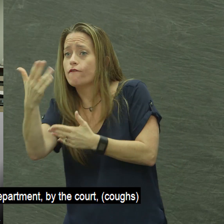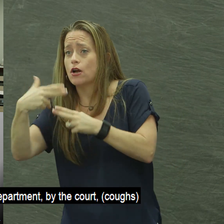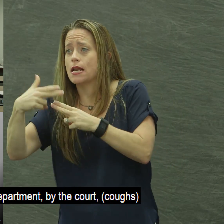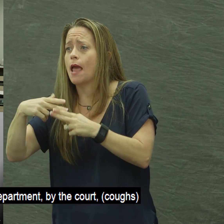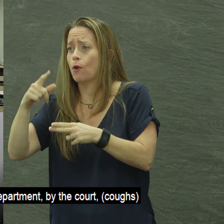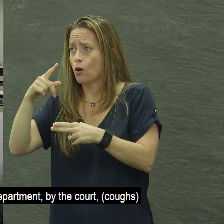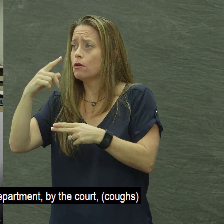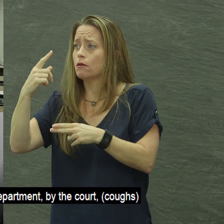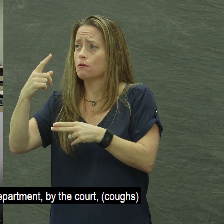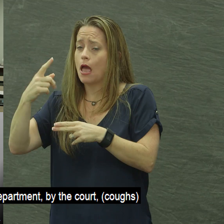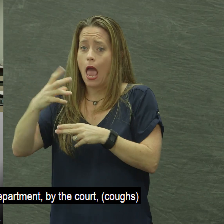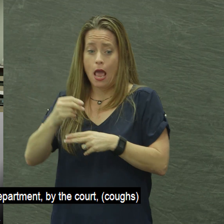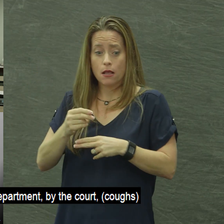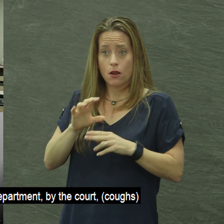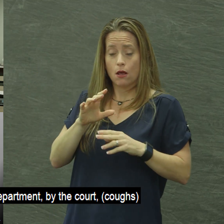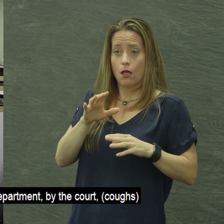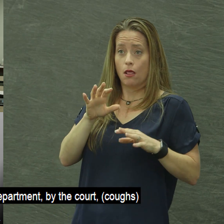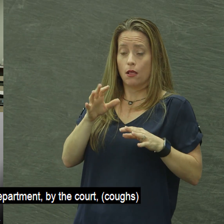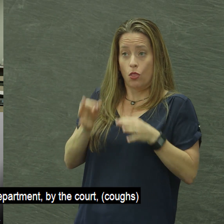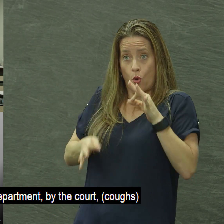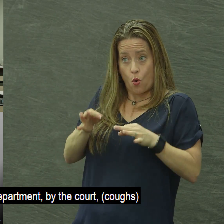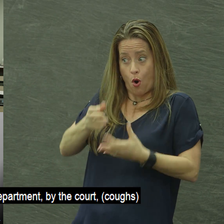by the department or by the court,